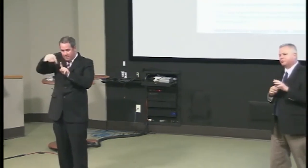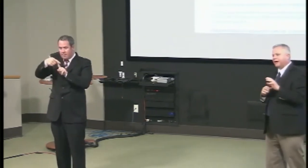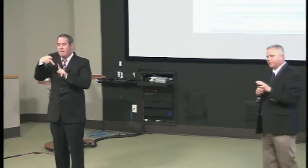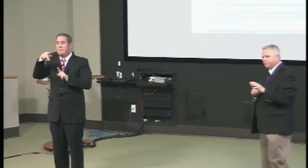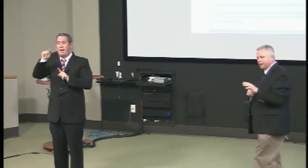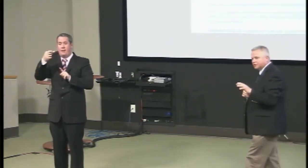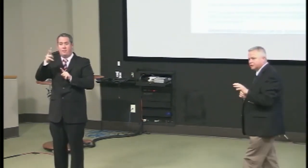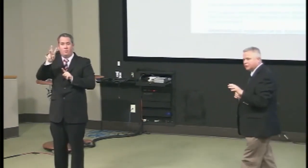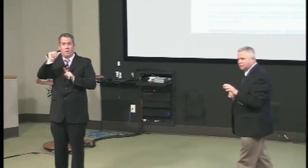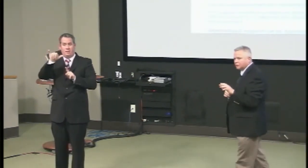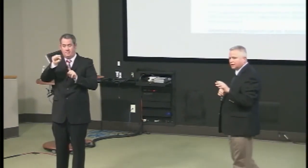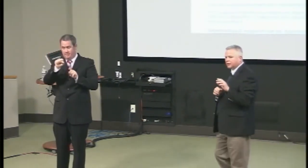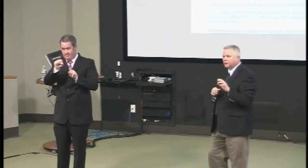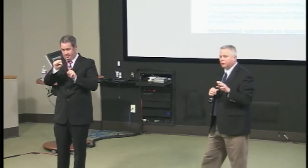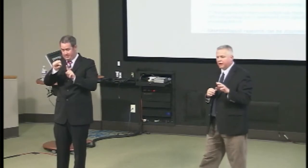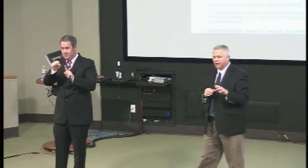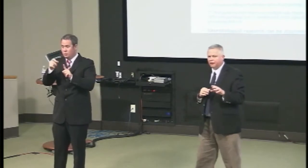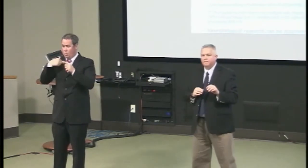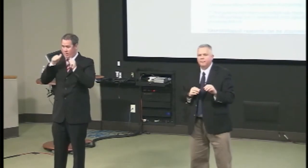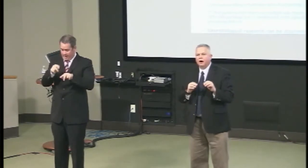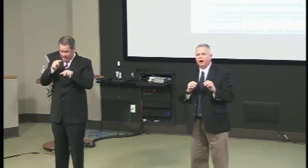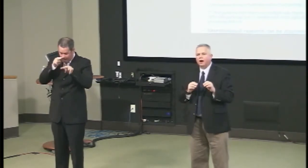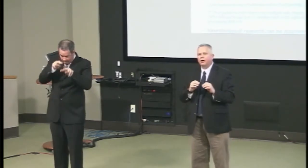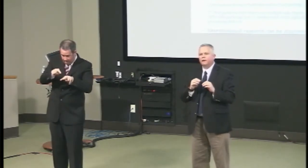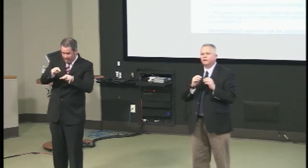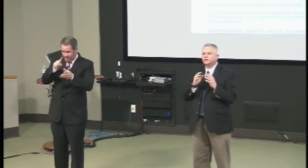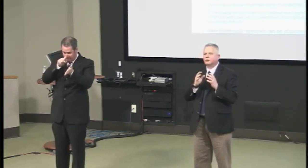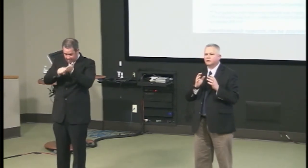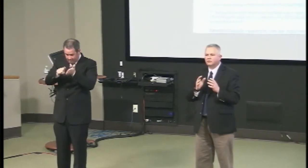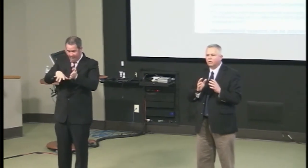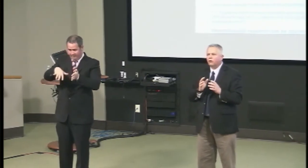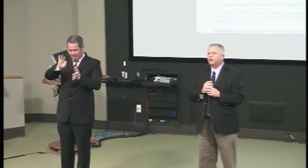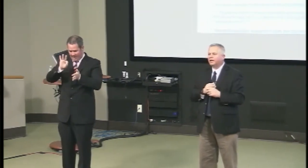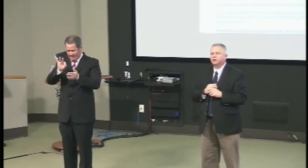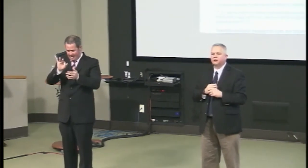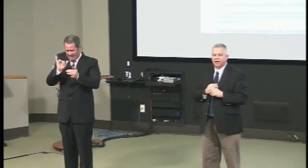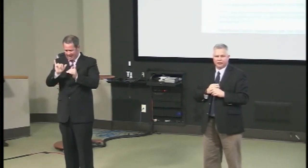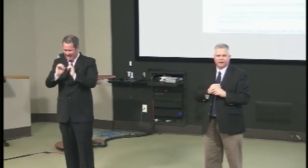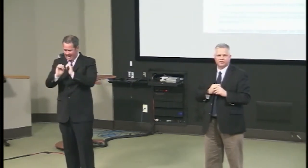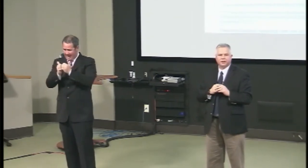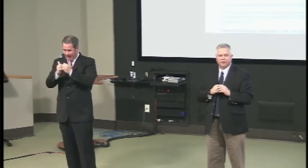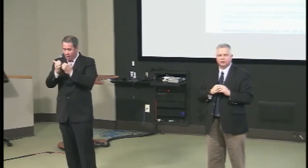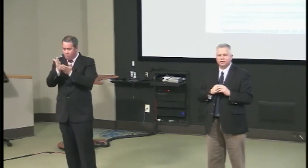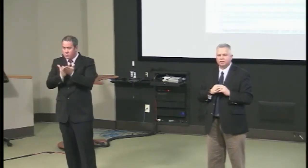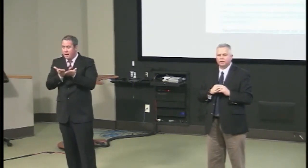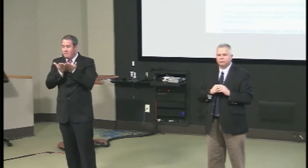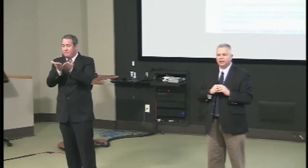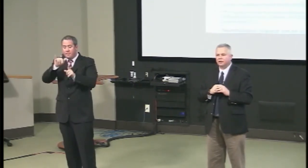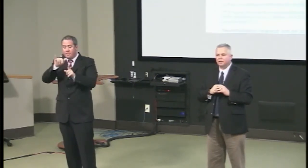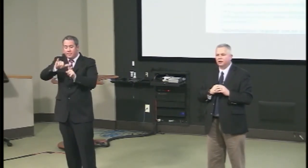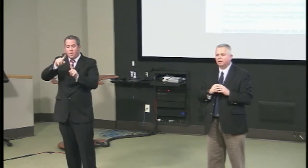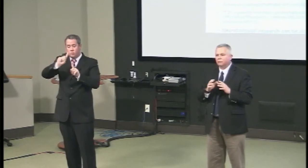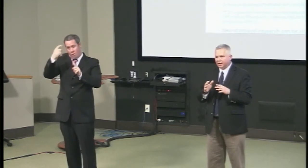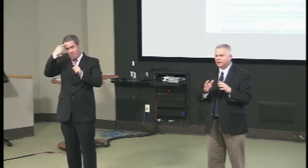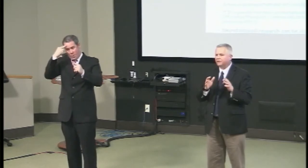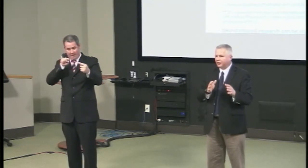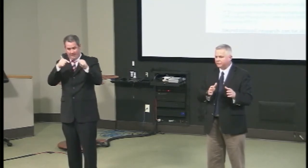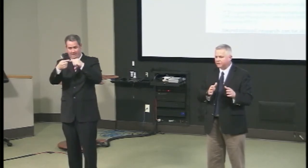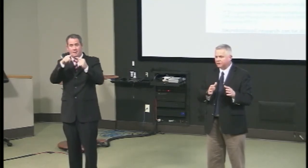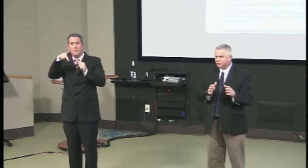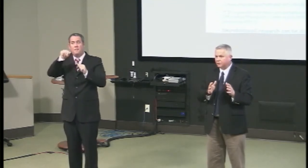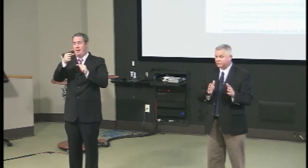those pathways in the brain are already implicated as potentially showing